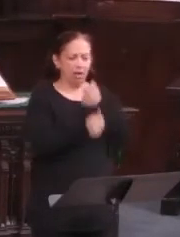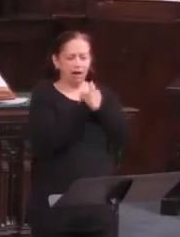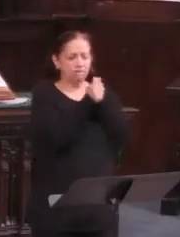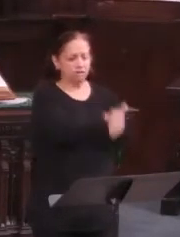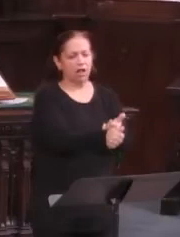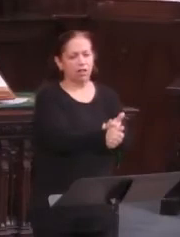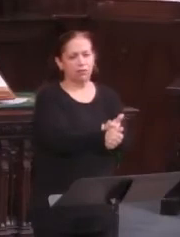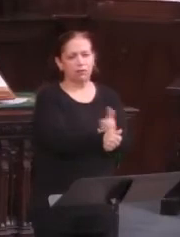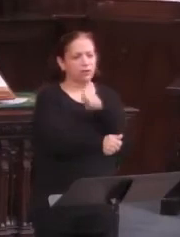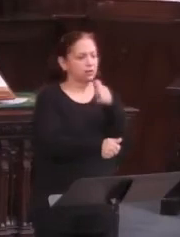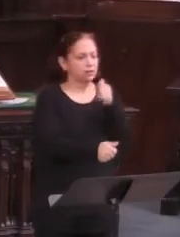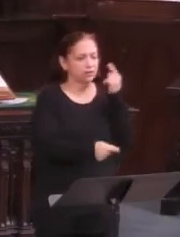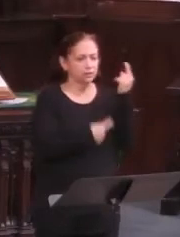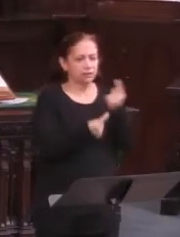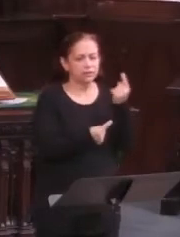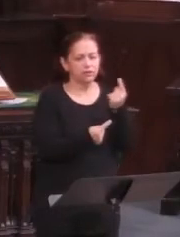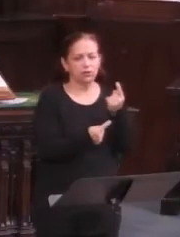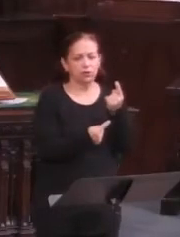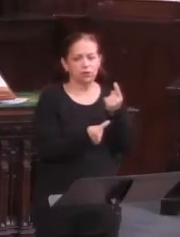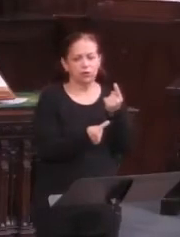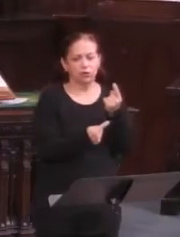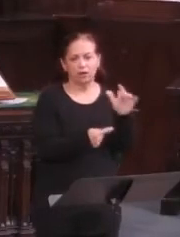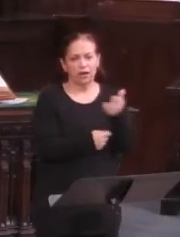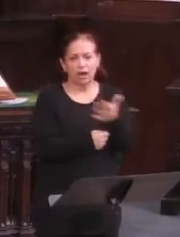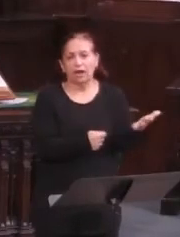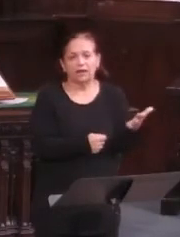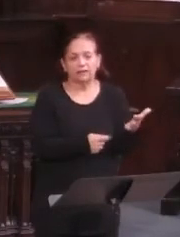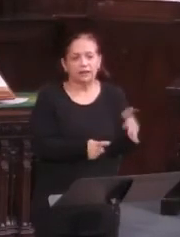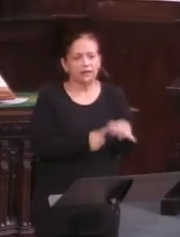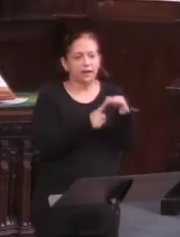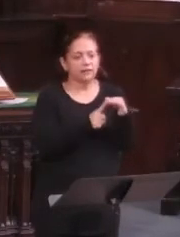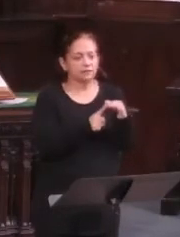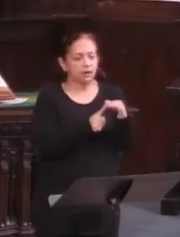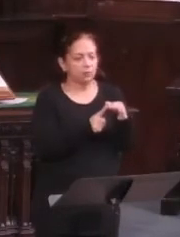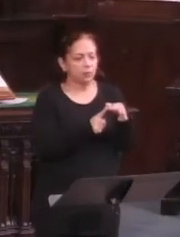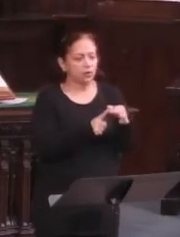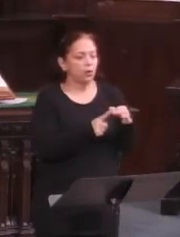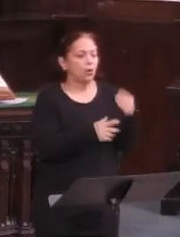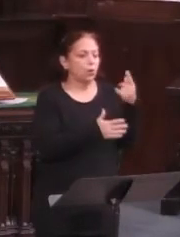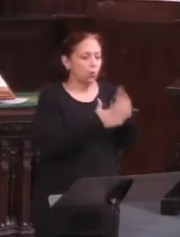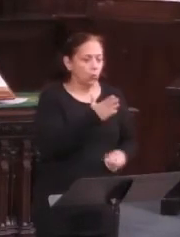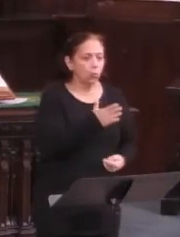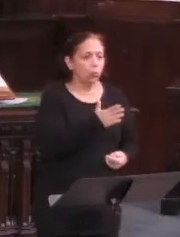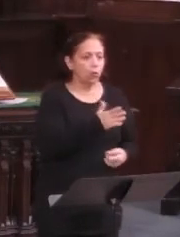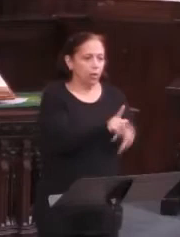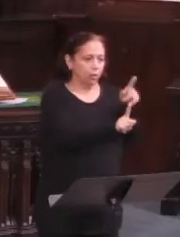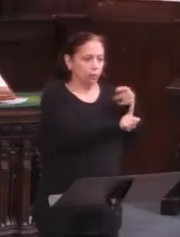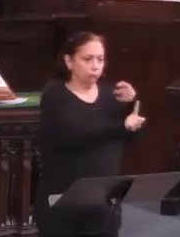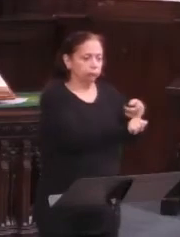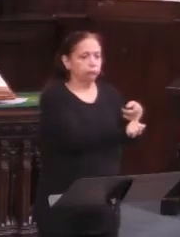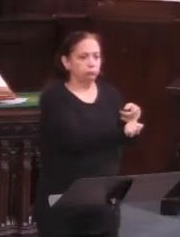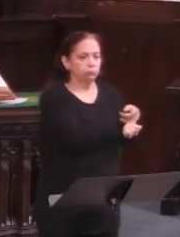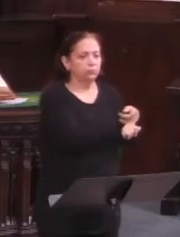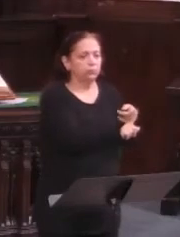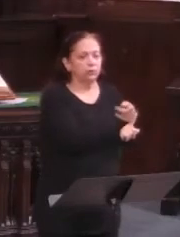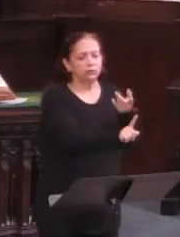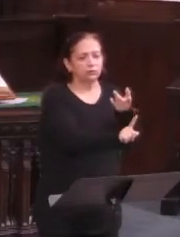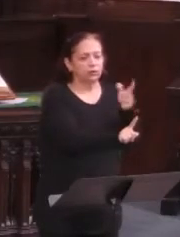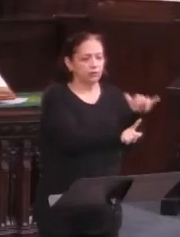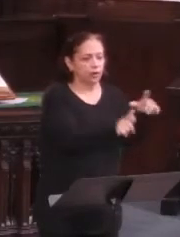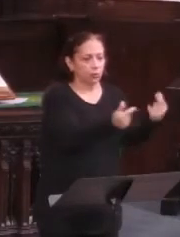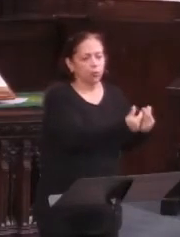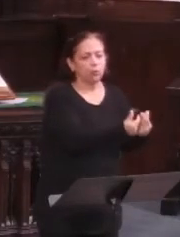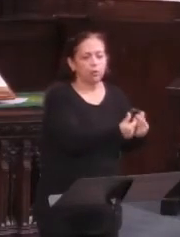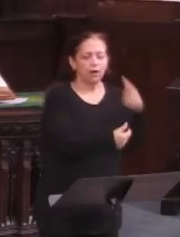no consideration to anything other than the interests of the object of the loyalty. I think